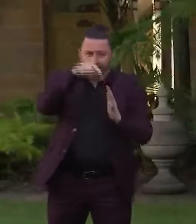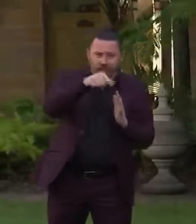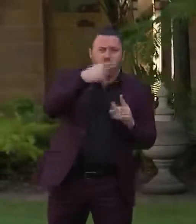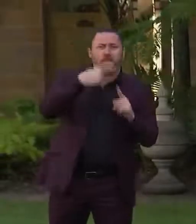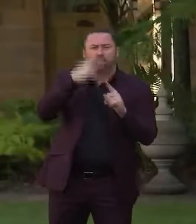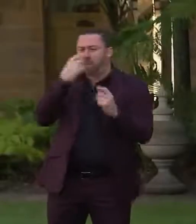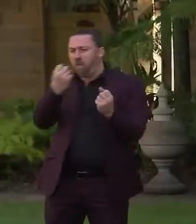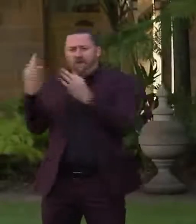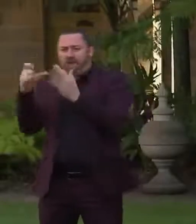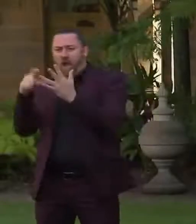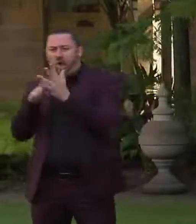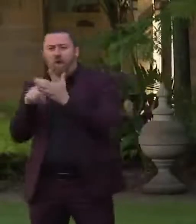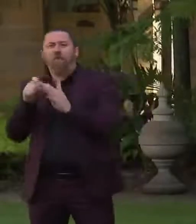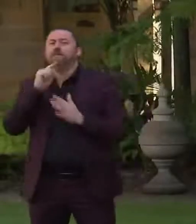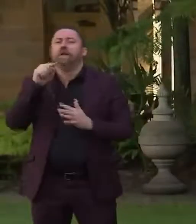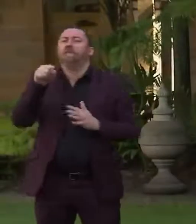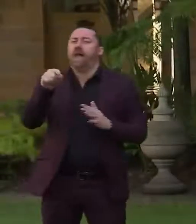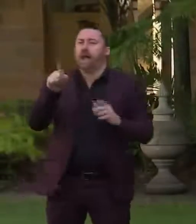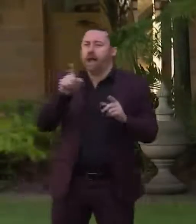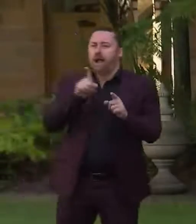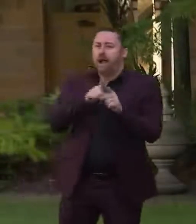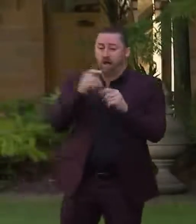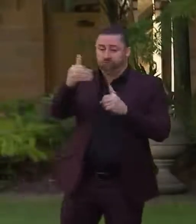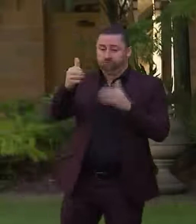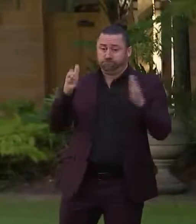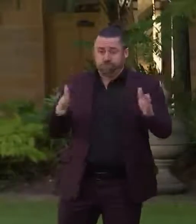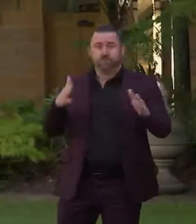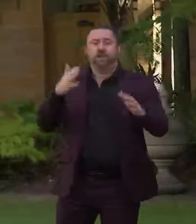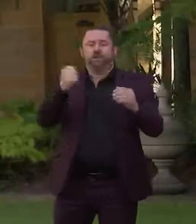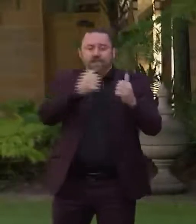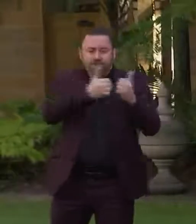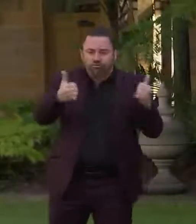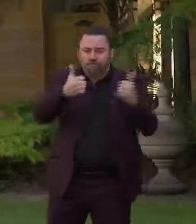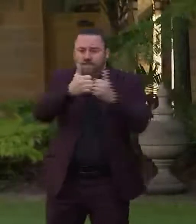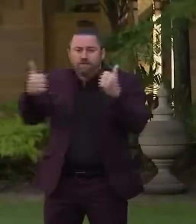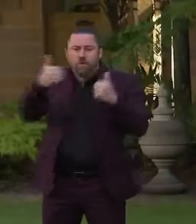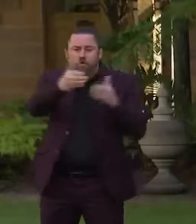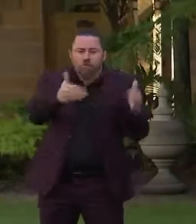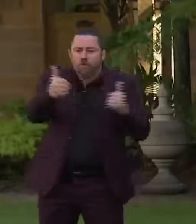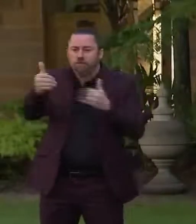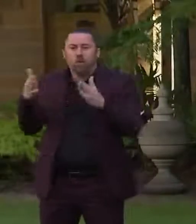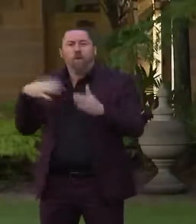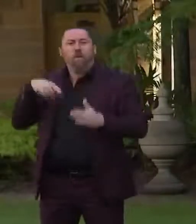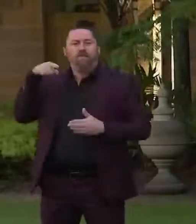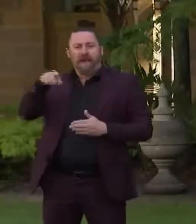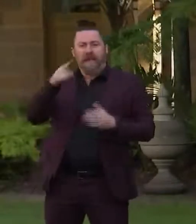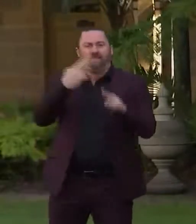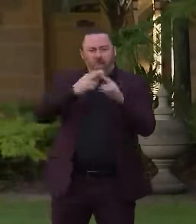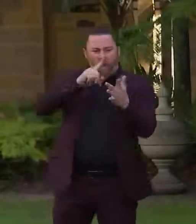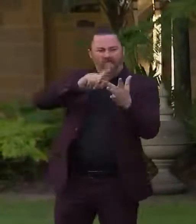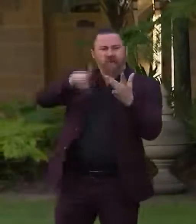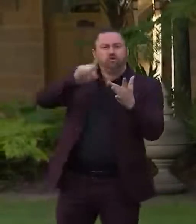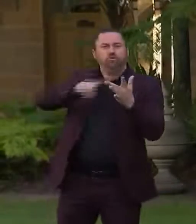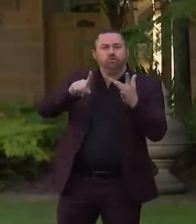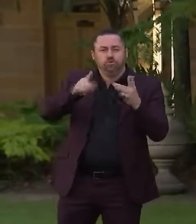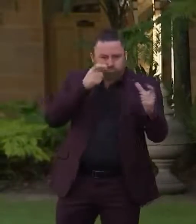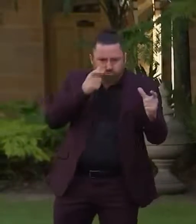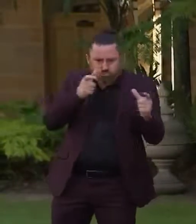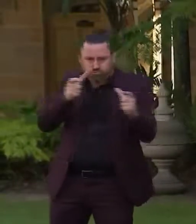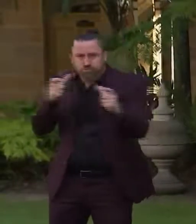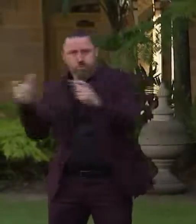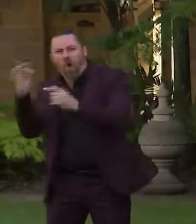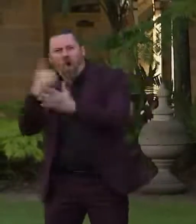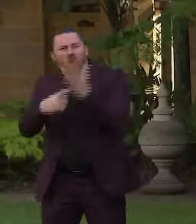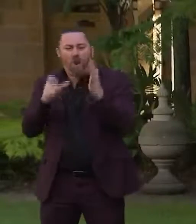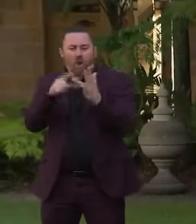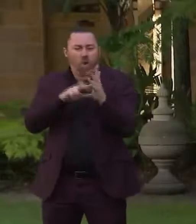their infectious diseases ward, so they're all separate rooms, so they're all managed separately in that ward. They're all